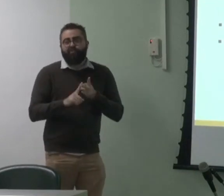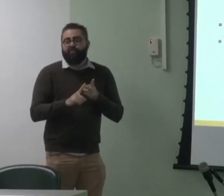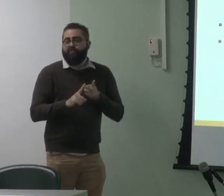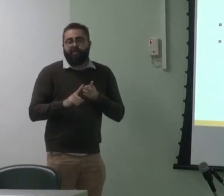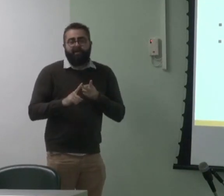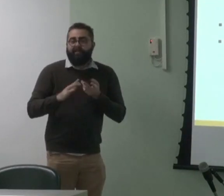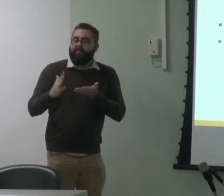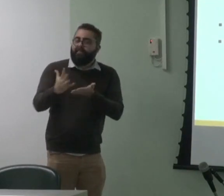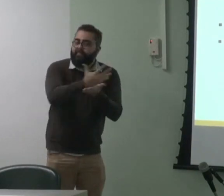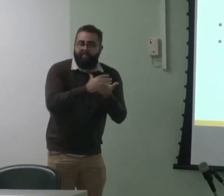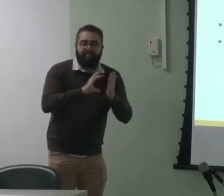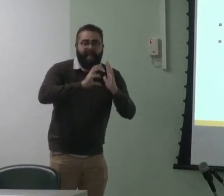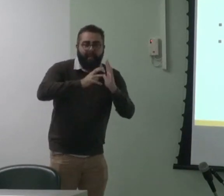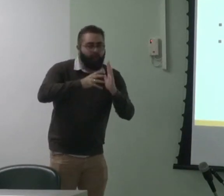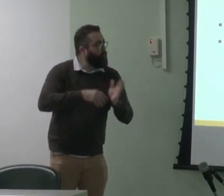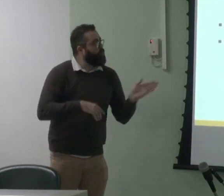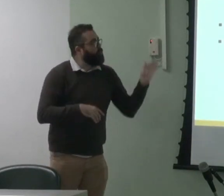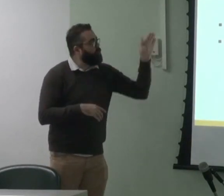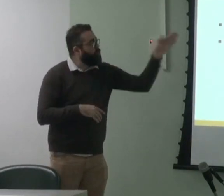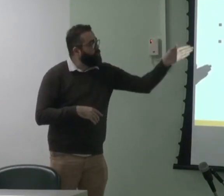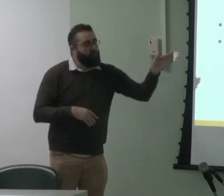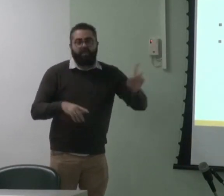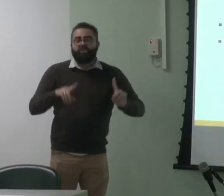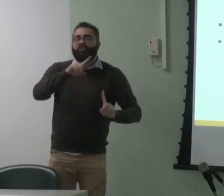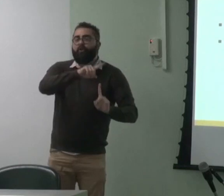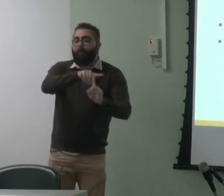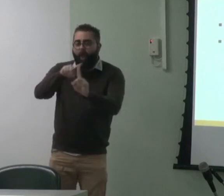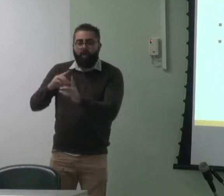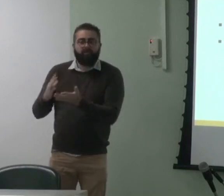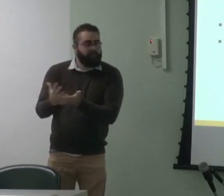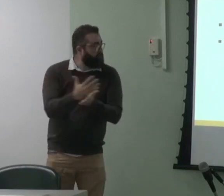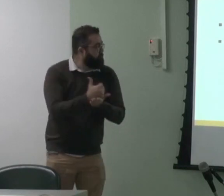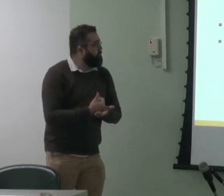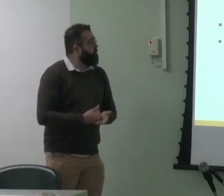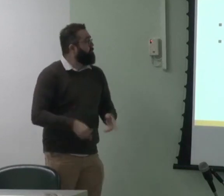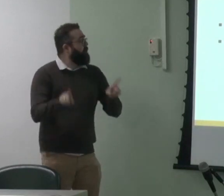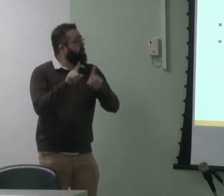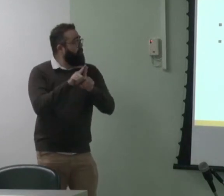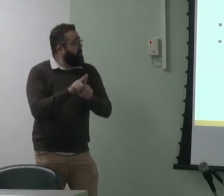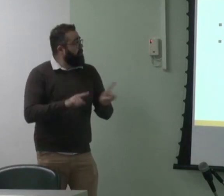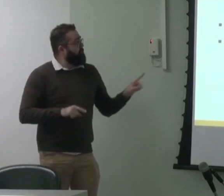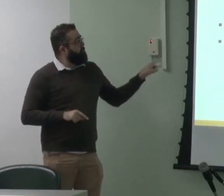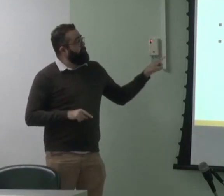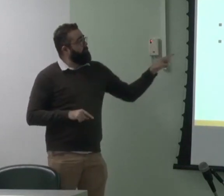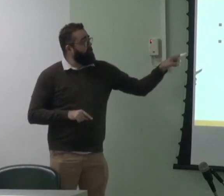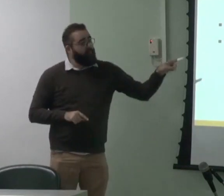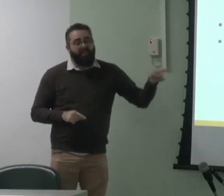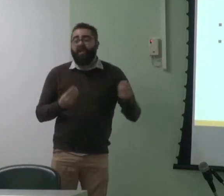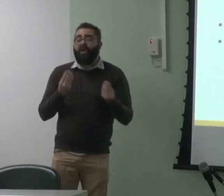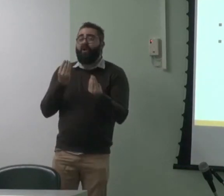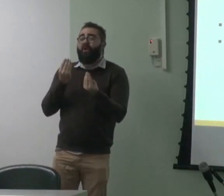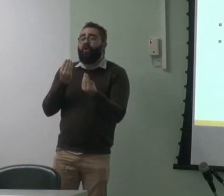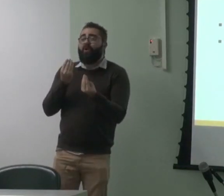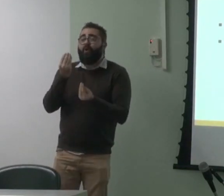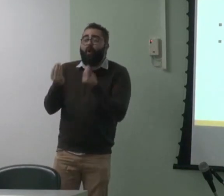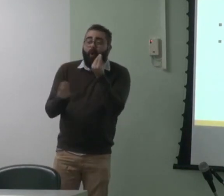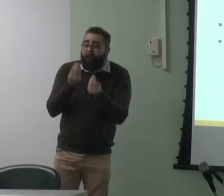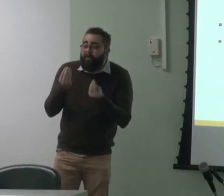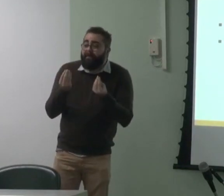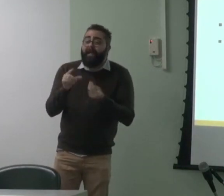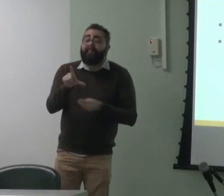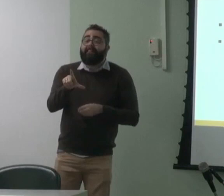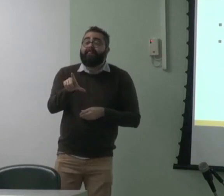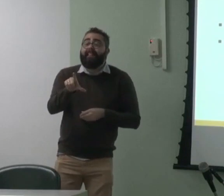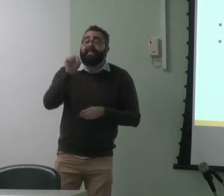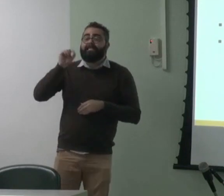typological databases. And I tried to point out that there are quite many design decisions that